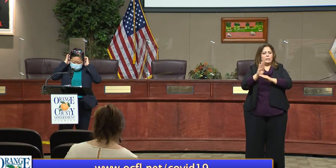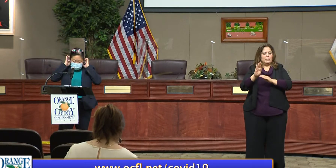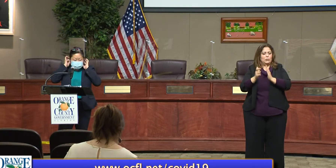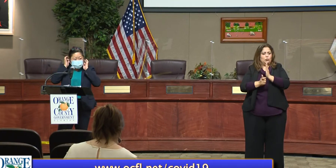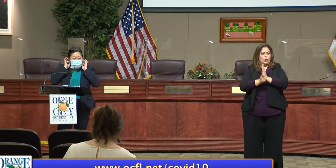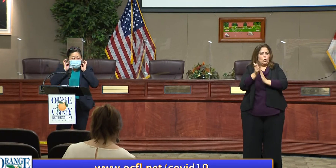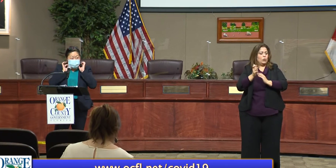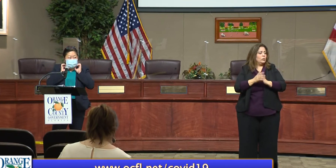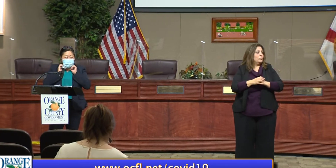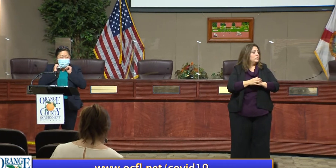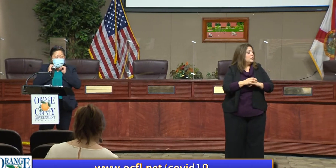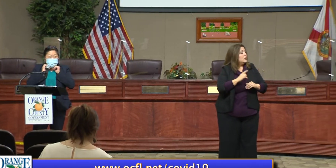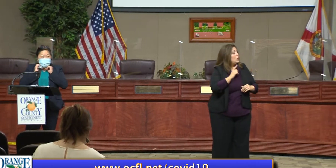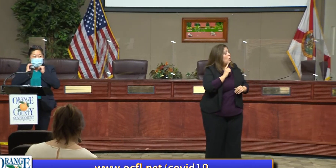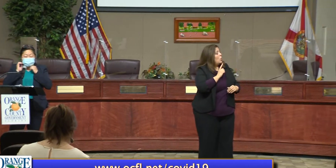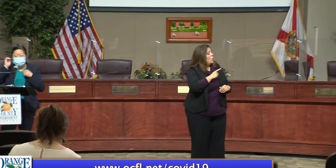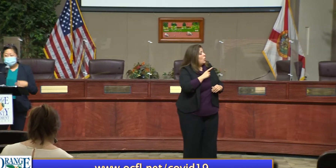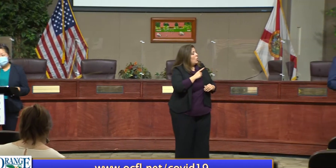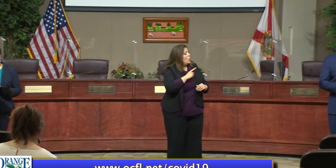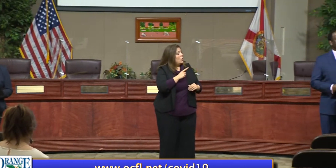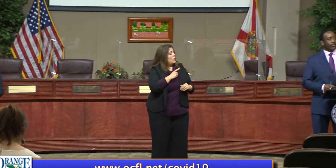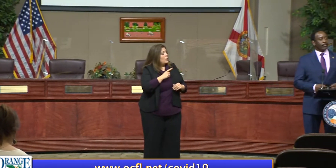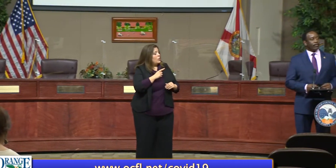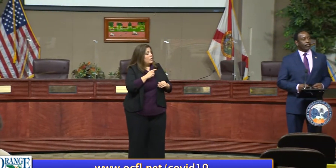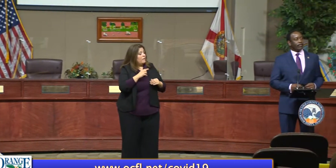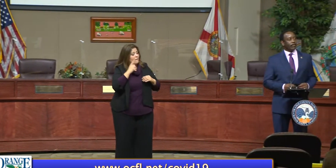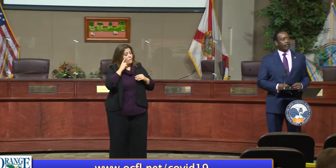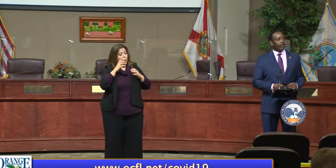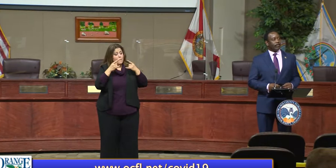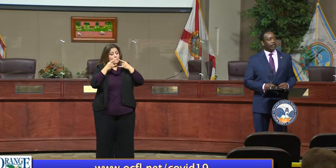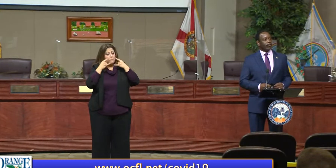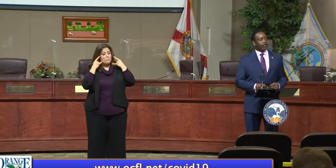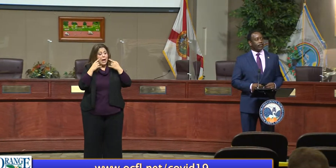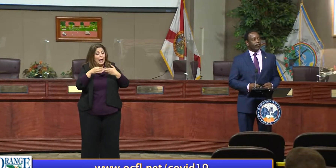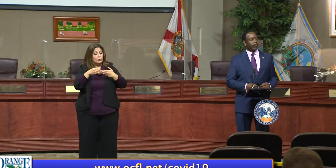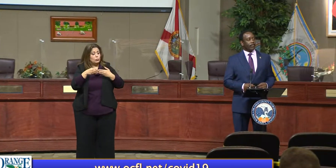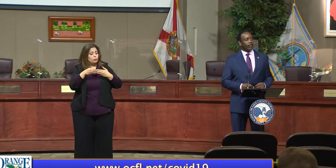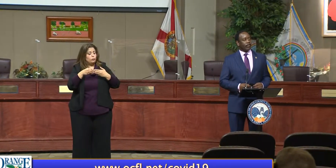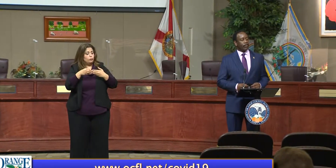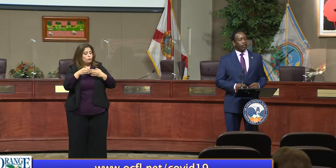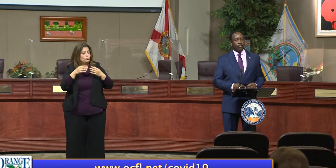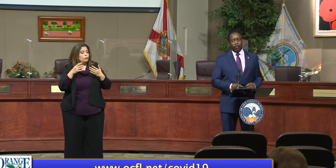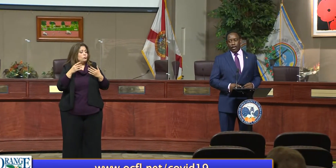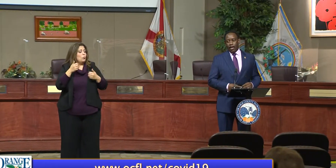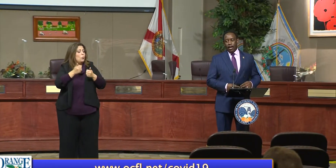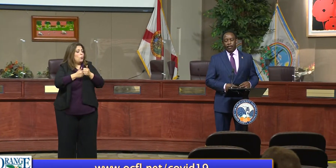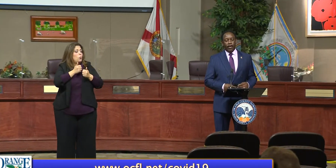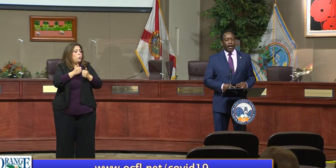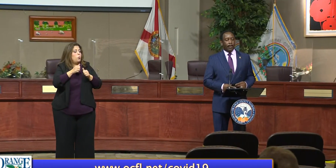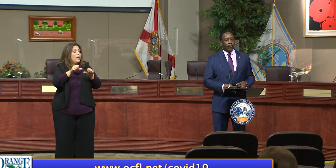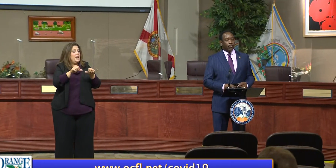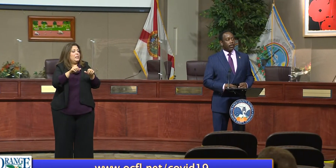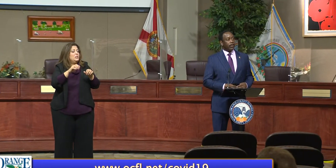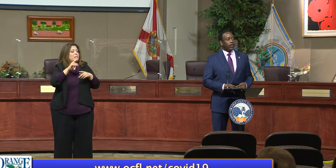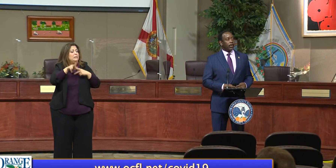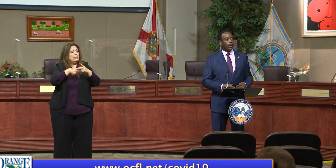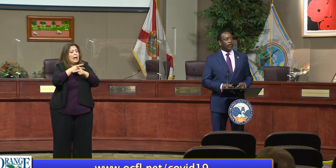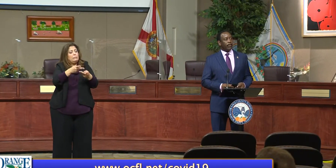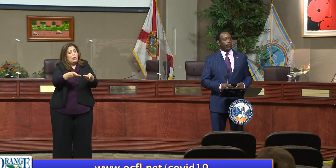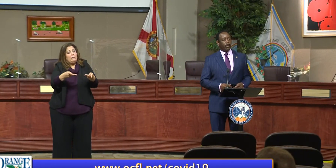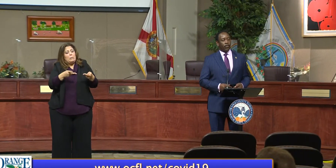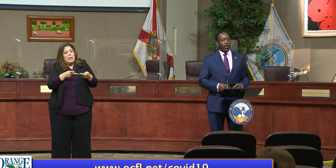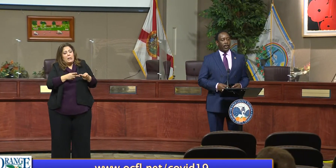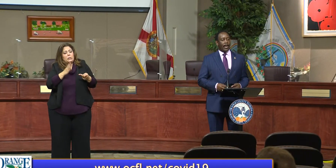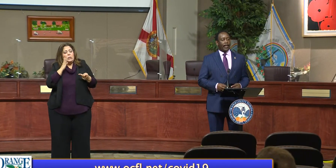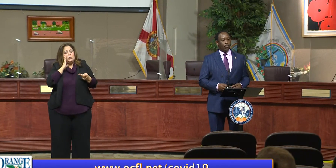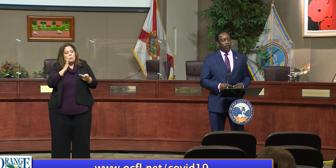what settings might we expect to be the first to be loosened for masks when the conditions are met? I think outdoors,